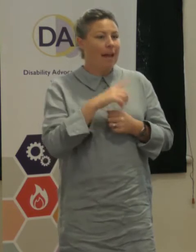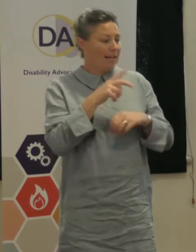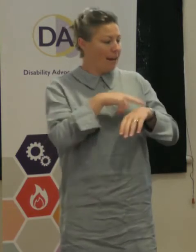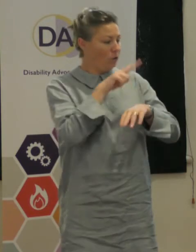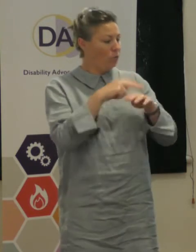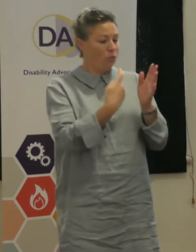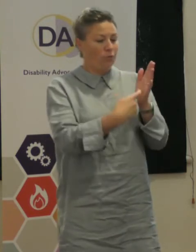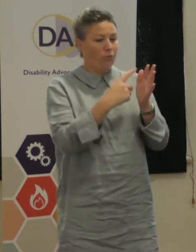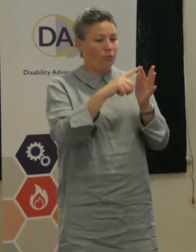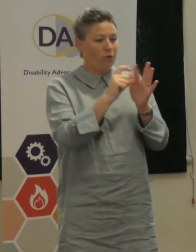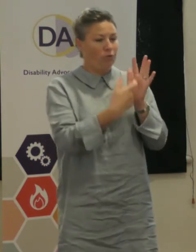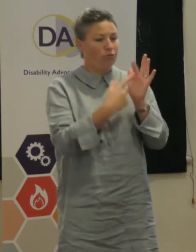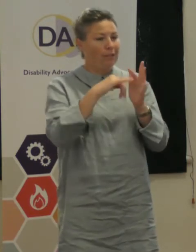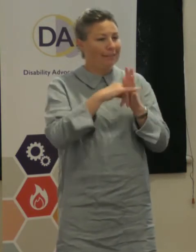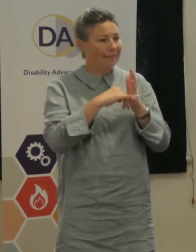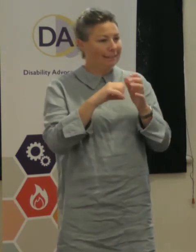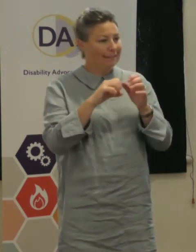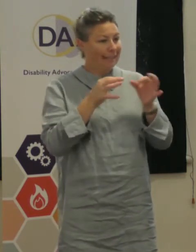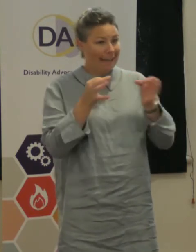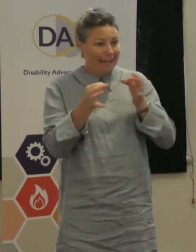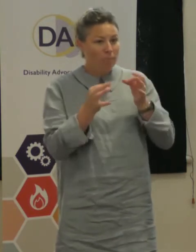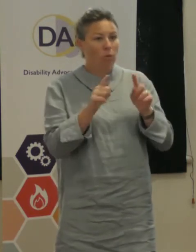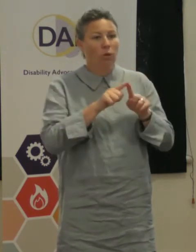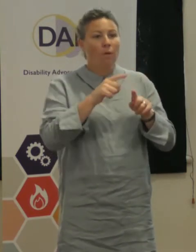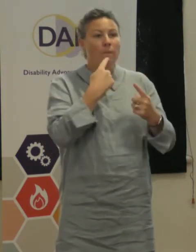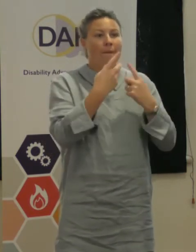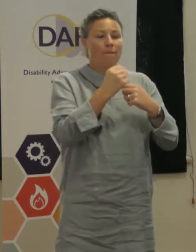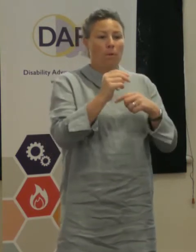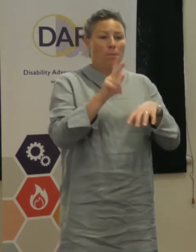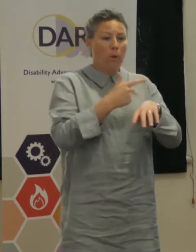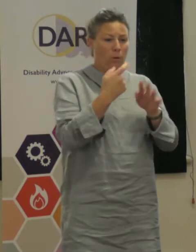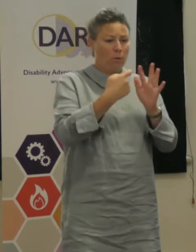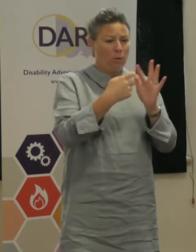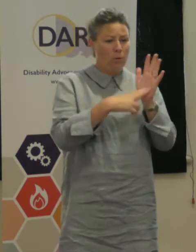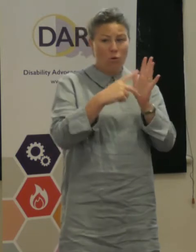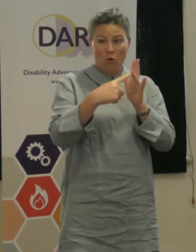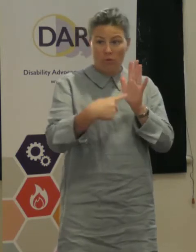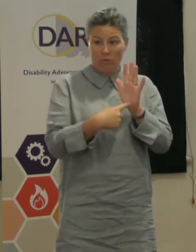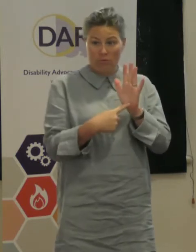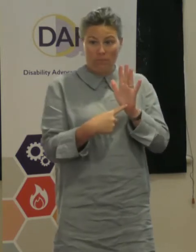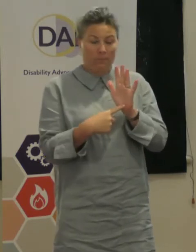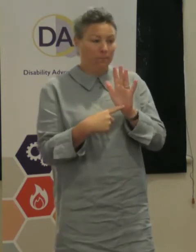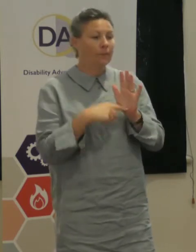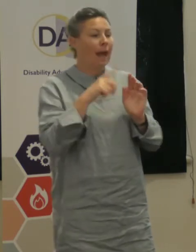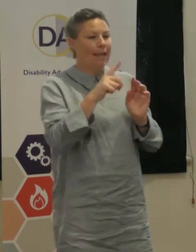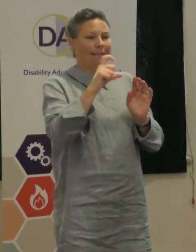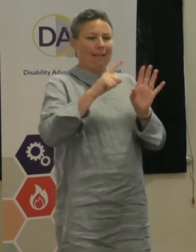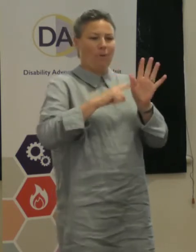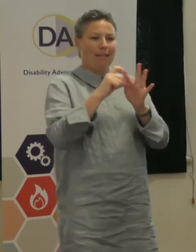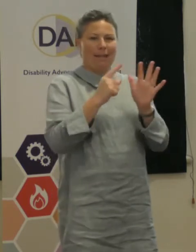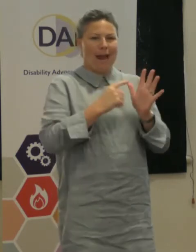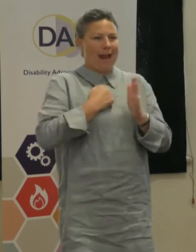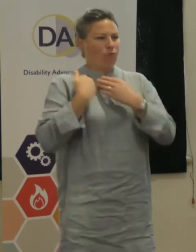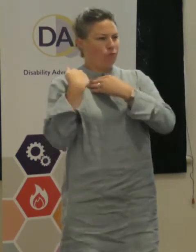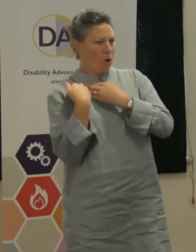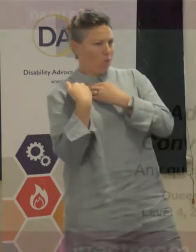Scheme, including some information from Blue Knot, and our children and young people with disabilities role in the